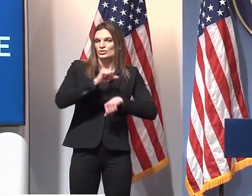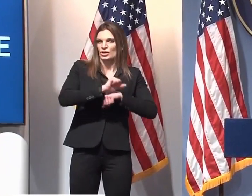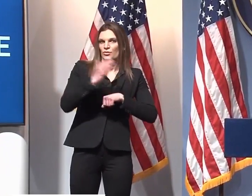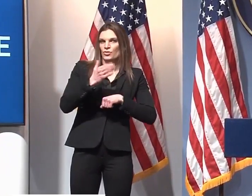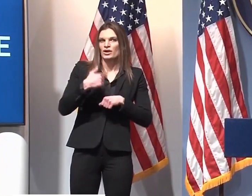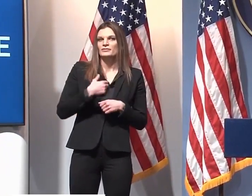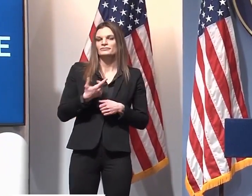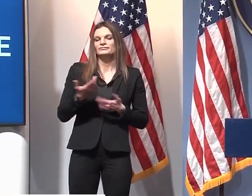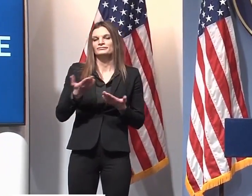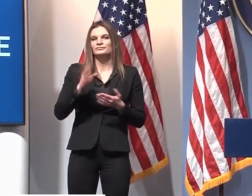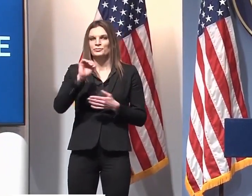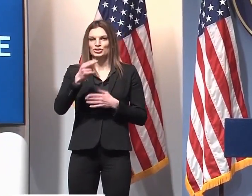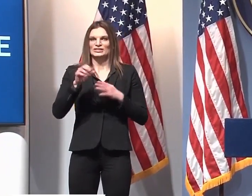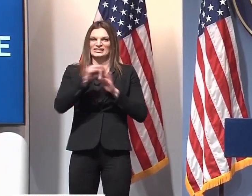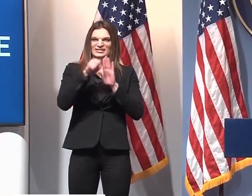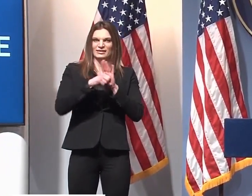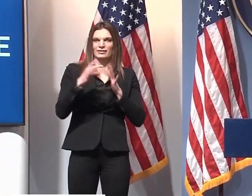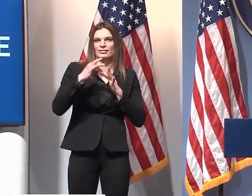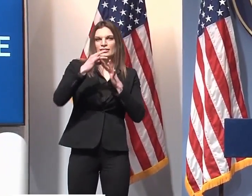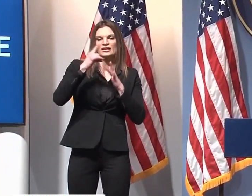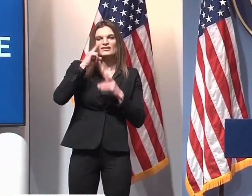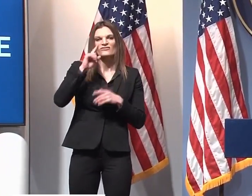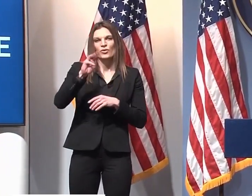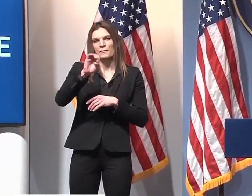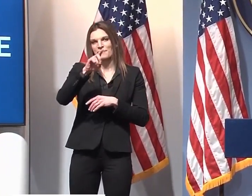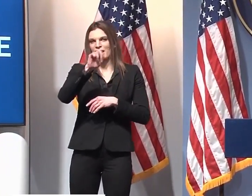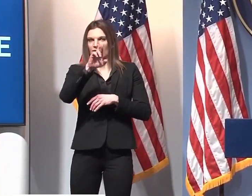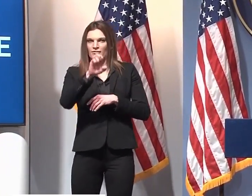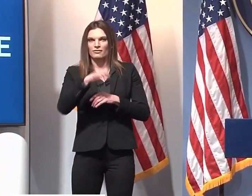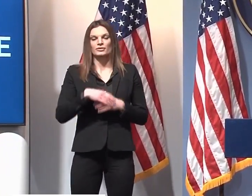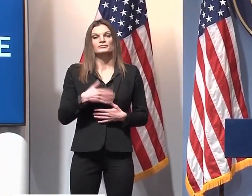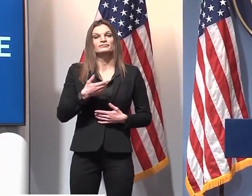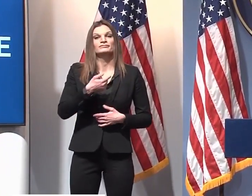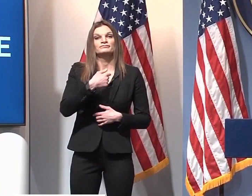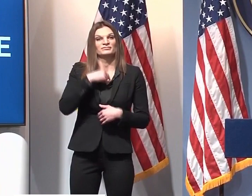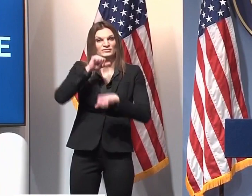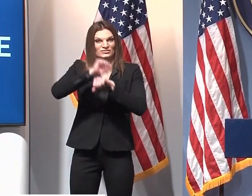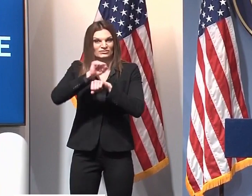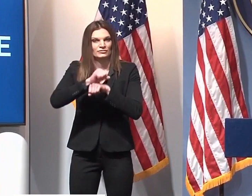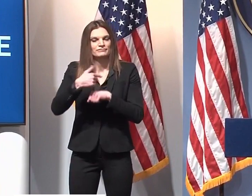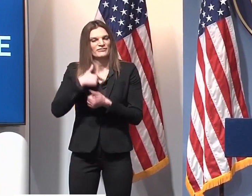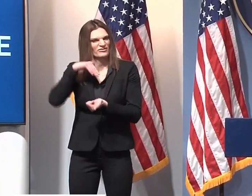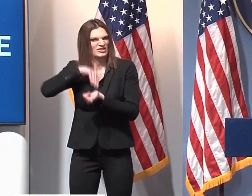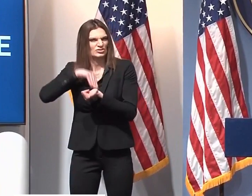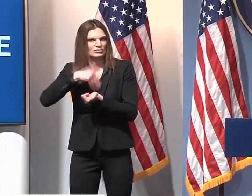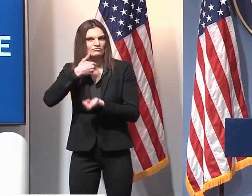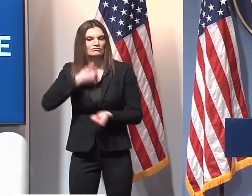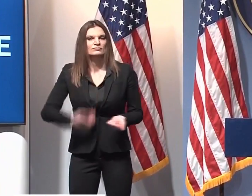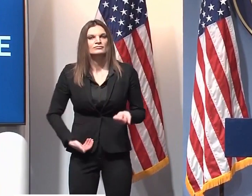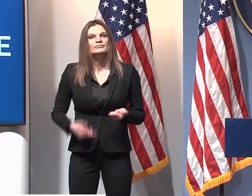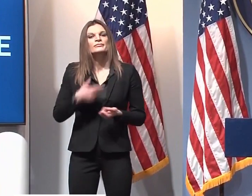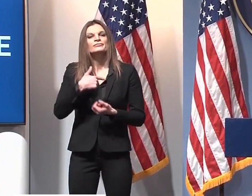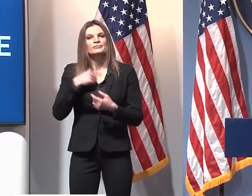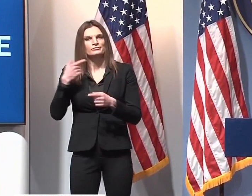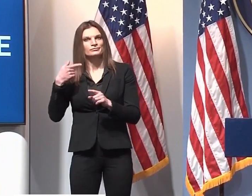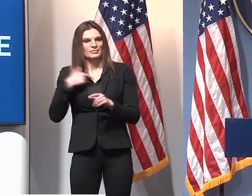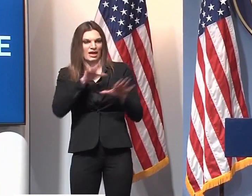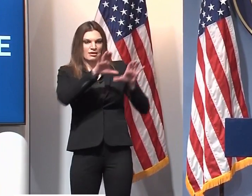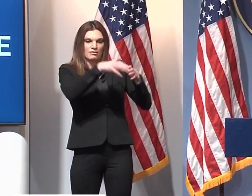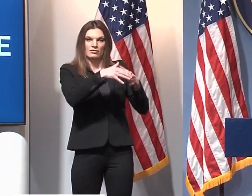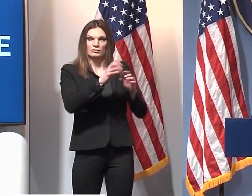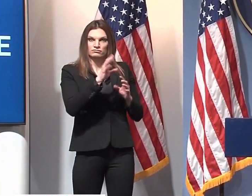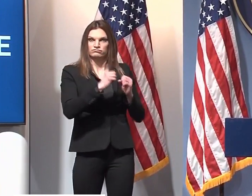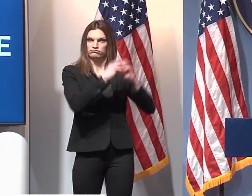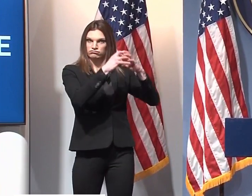Protect Medicare, a national organization of physicians who are advocating for our patients, and during this pandemic, for